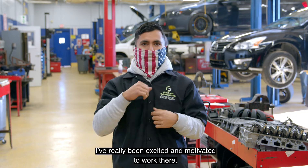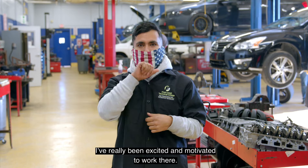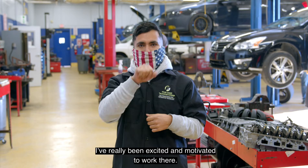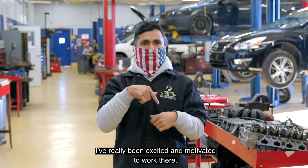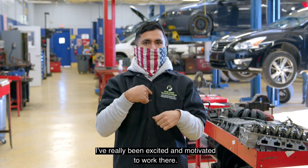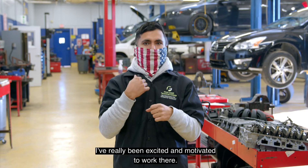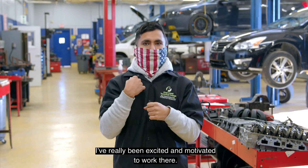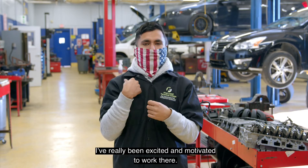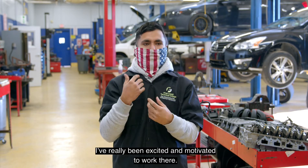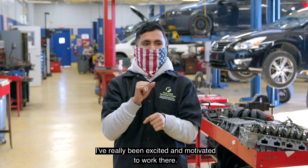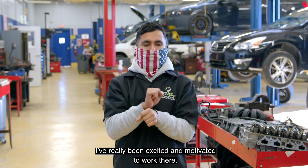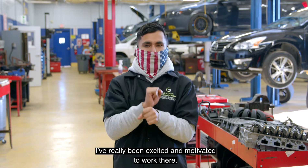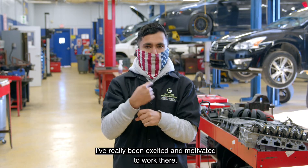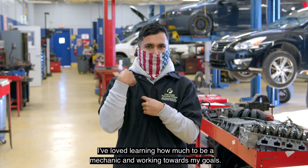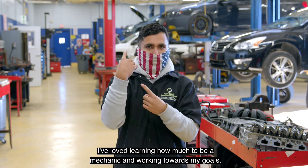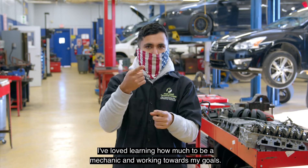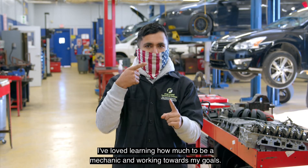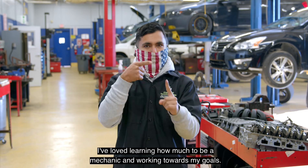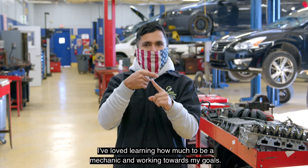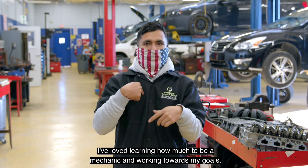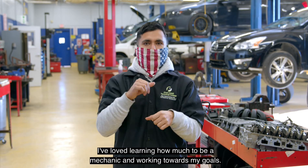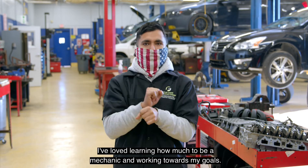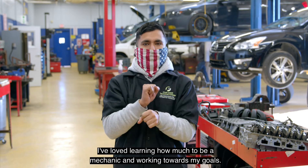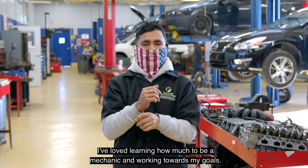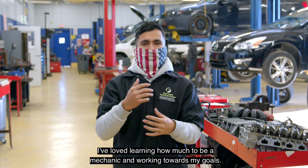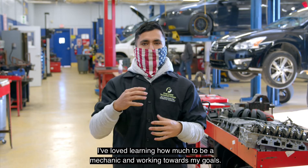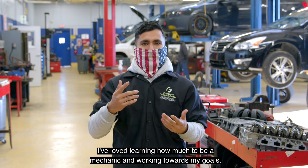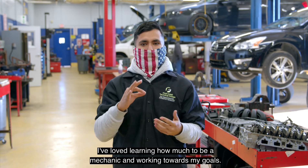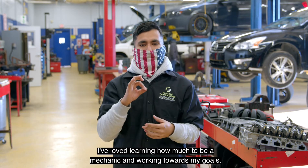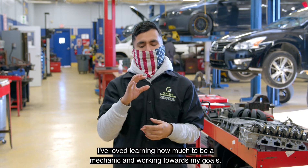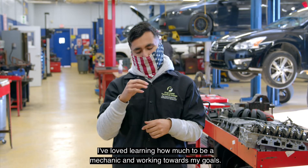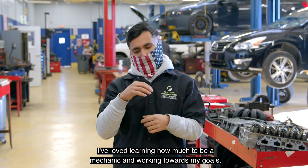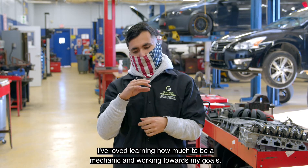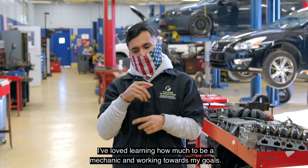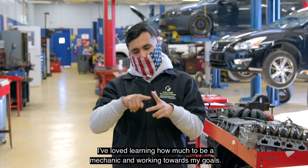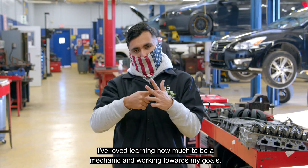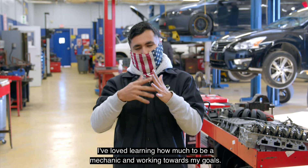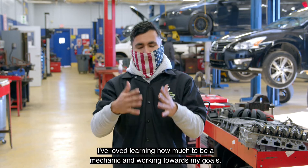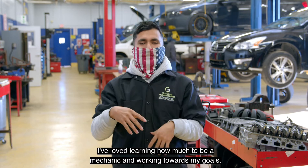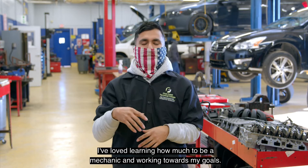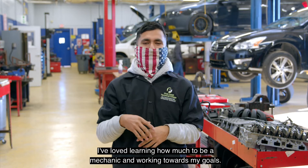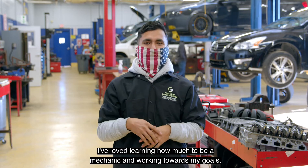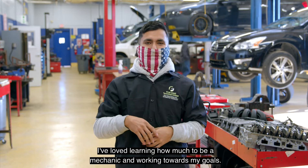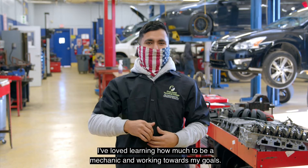I've really been excited and motivated to work there. I've loved learning how much to be a mechanic and working towards my goals.